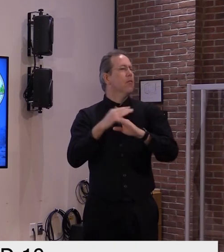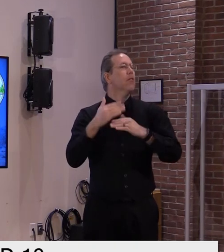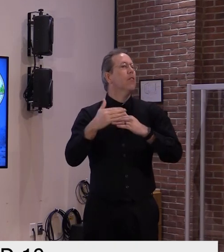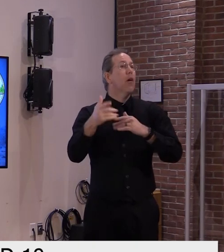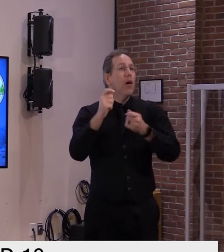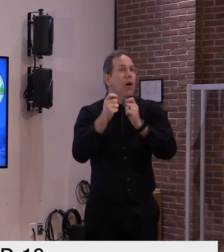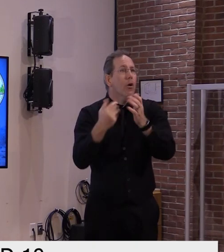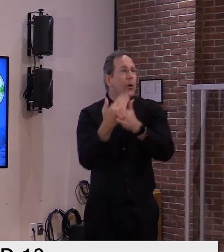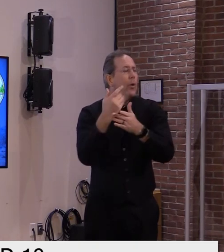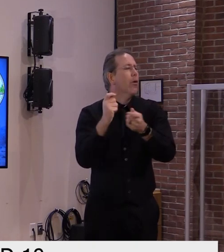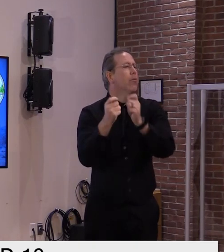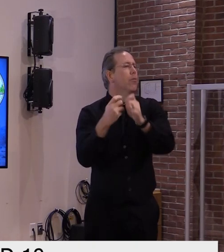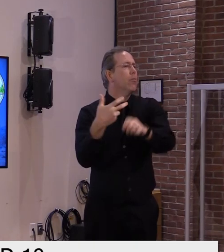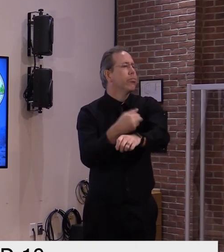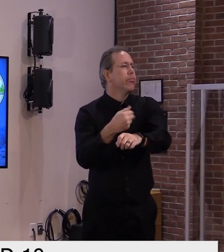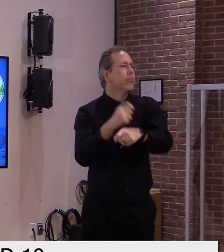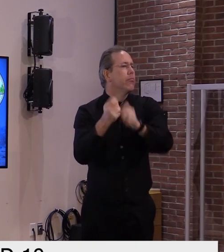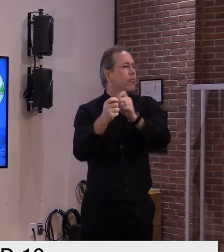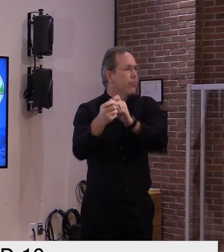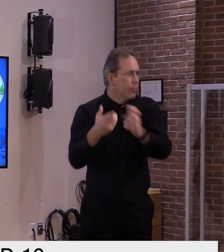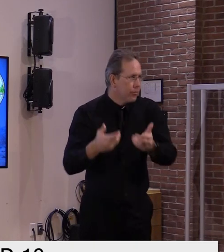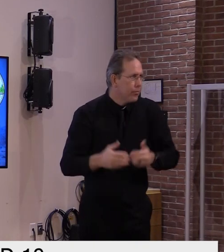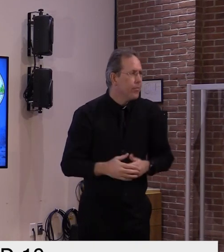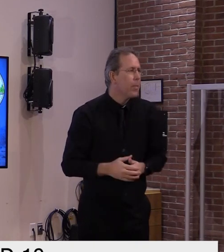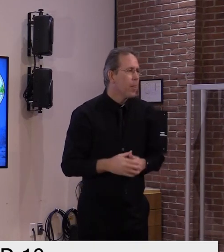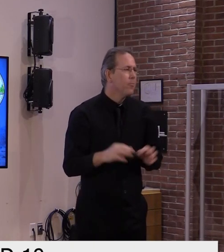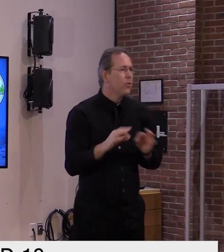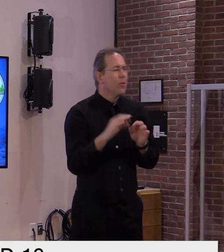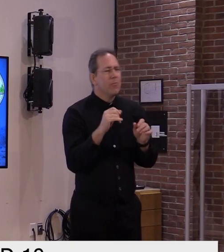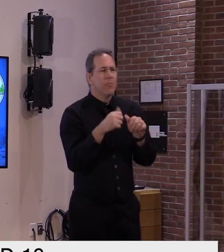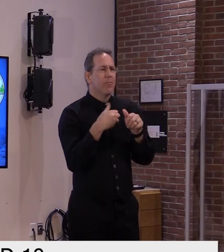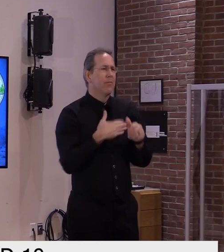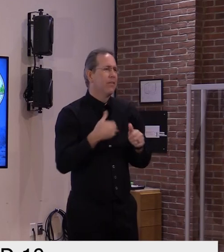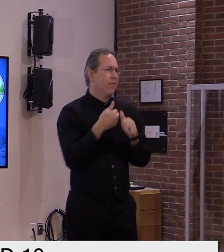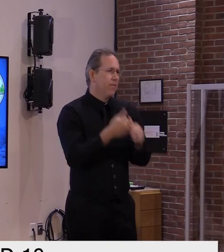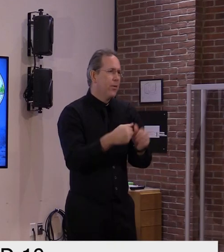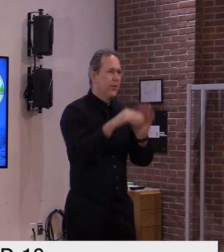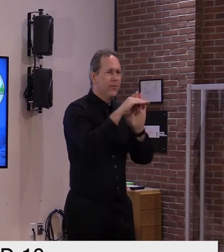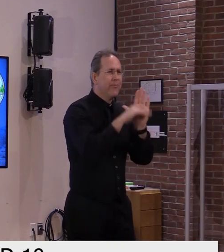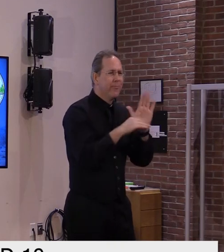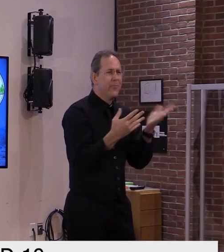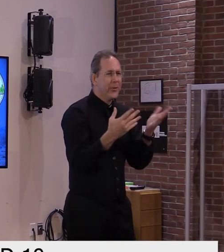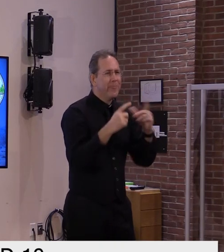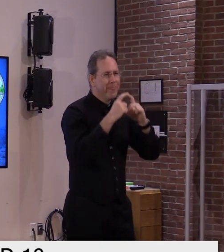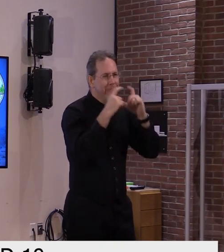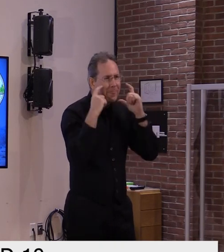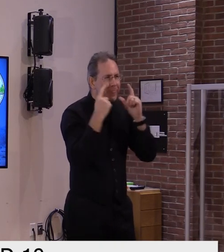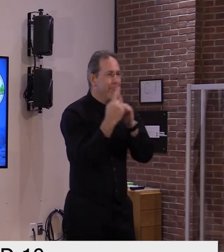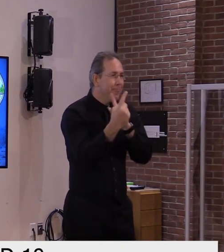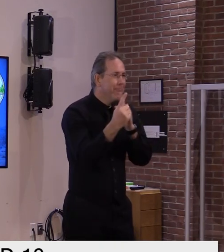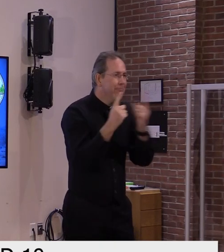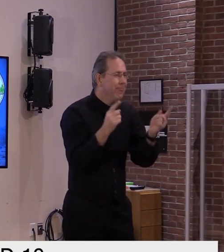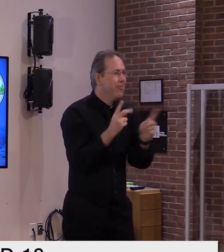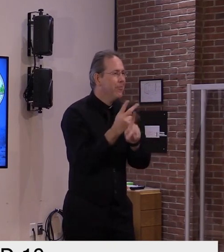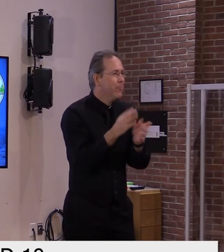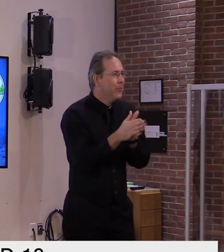and efforts to not spread the virus from person to person, the faster that goes, the better.